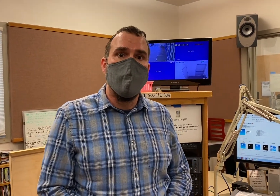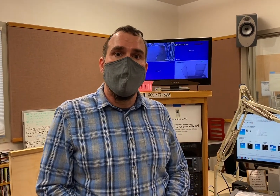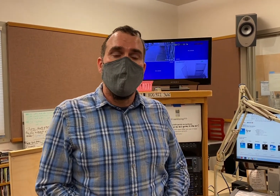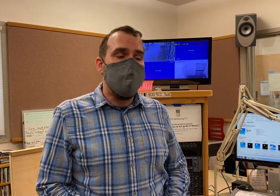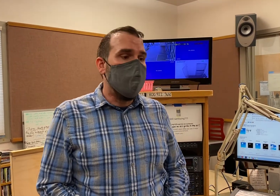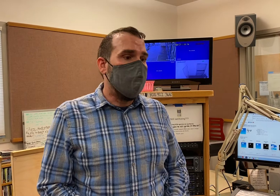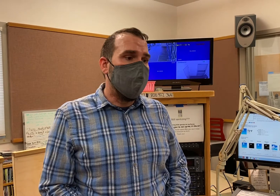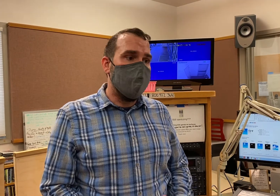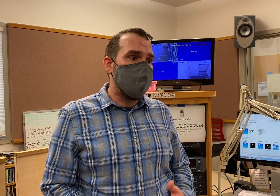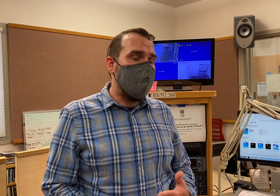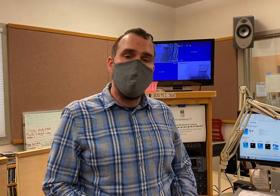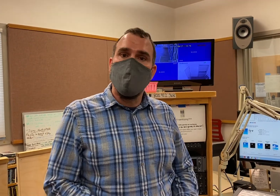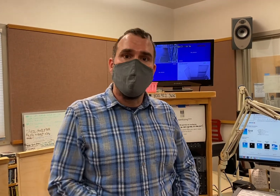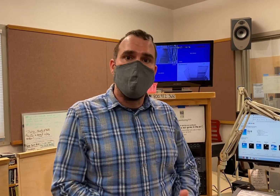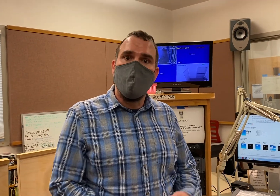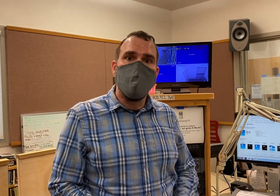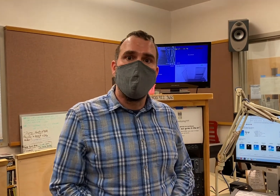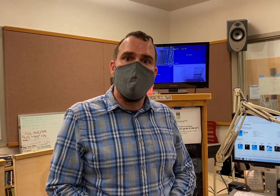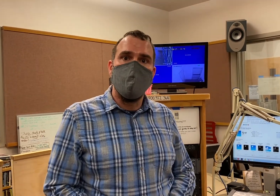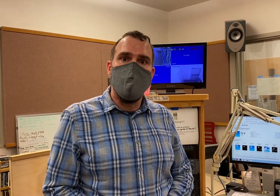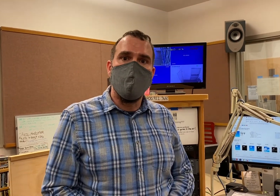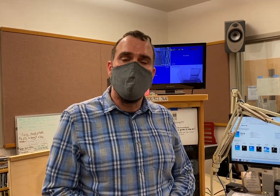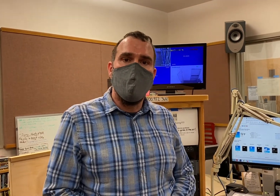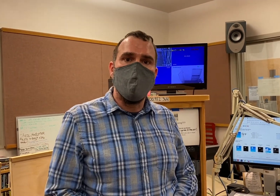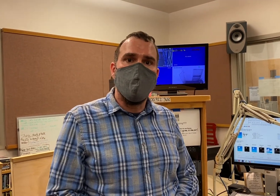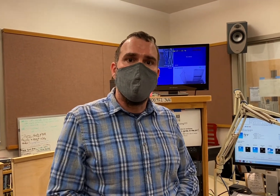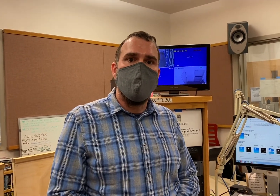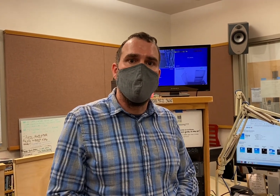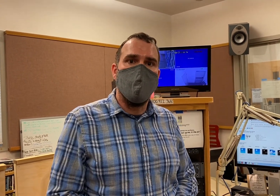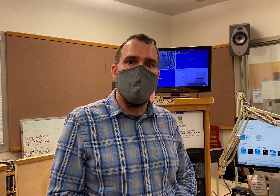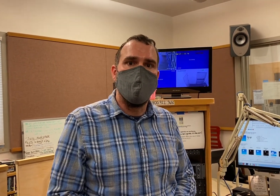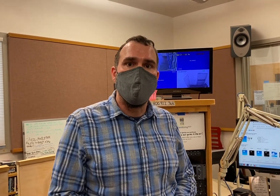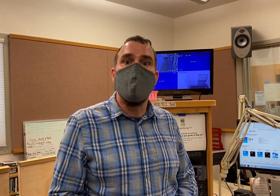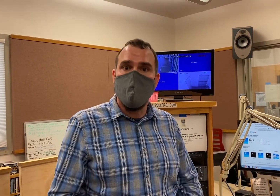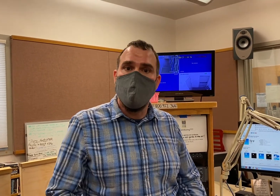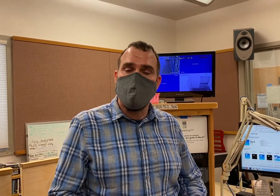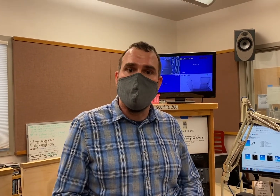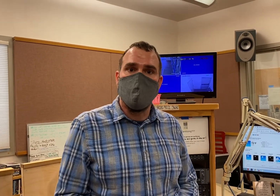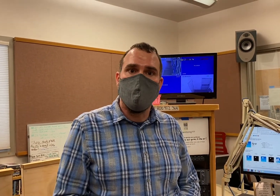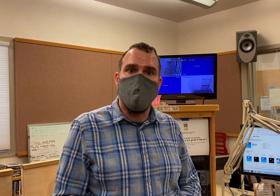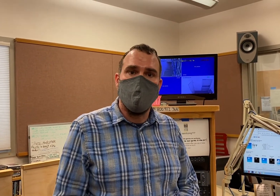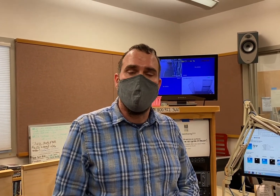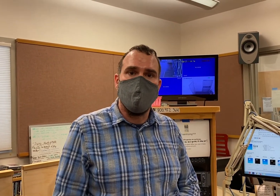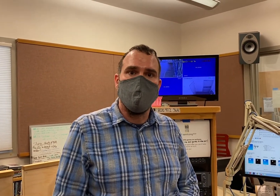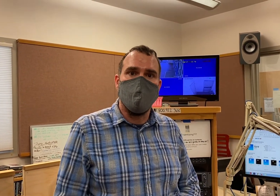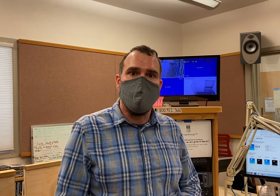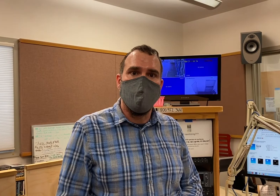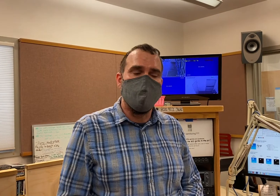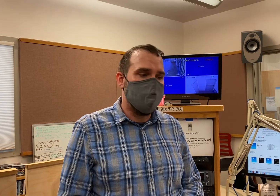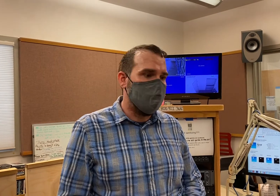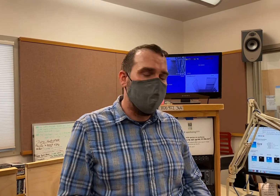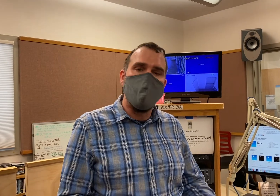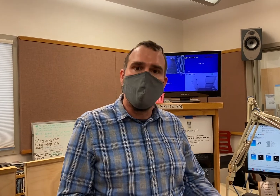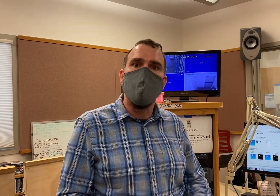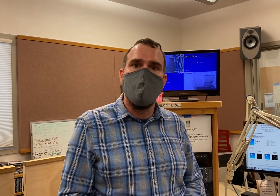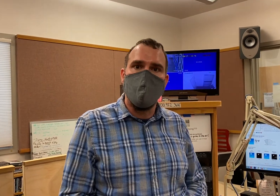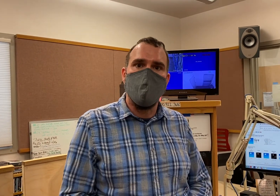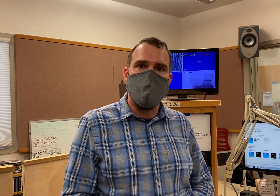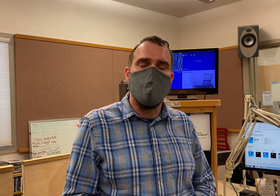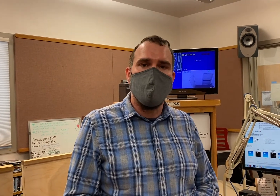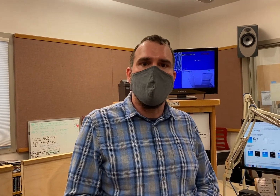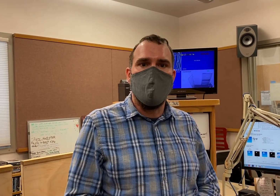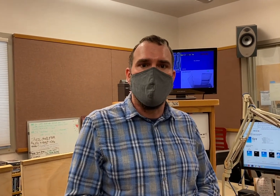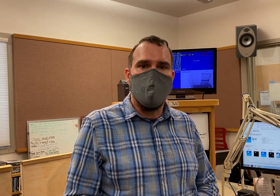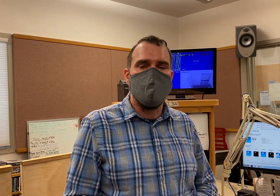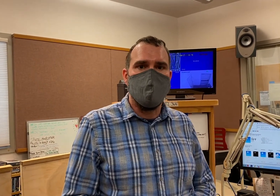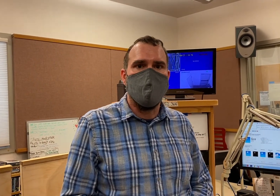know, what's happening with the weather in your neighborhood, radio is something that it's very good at